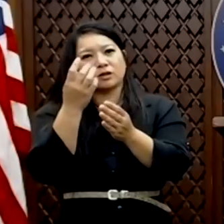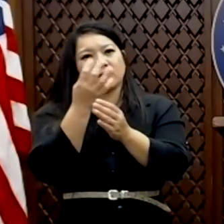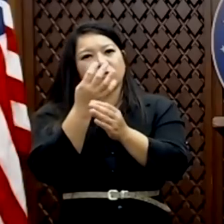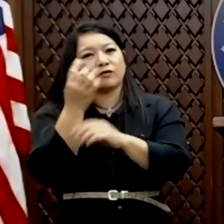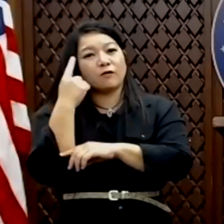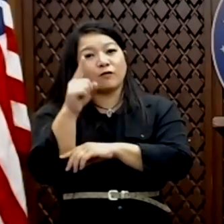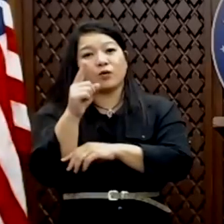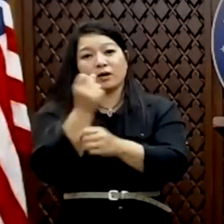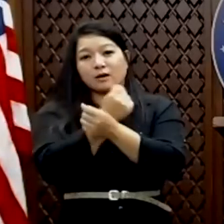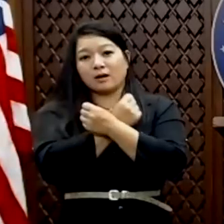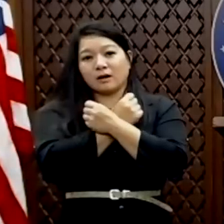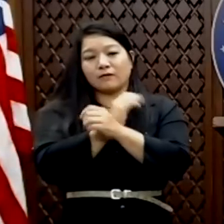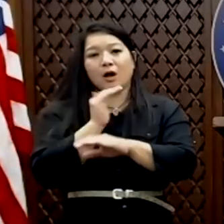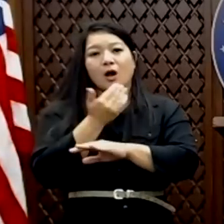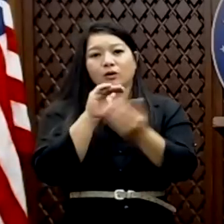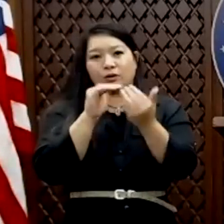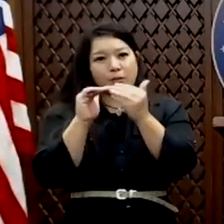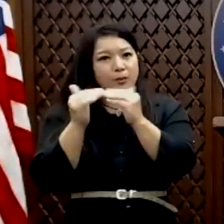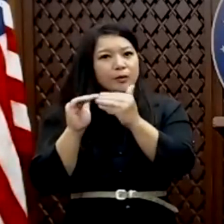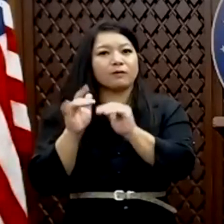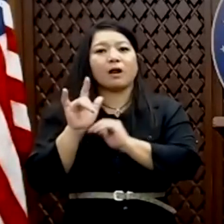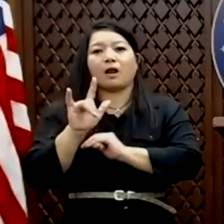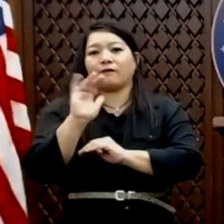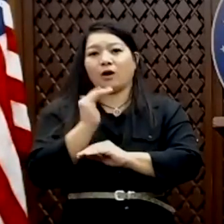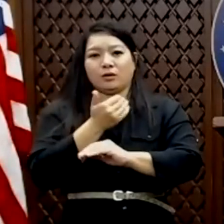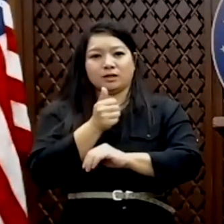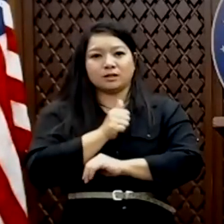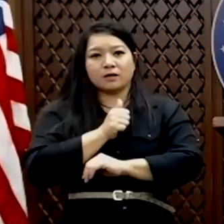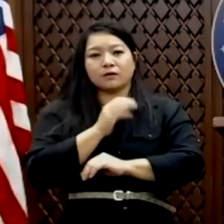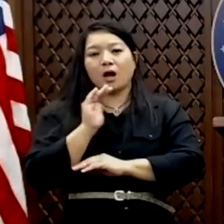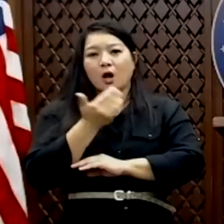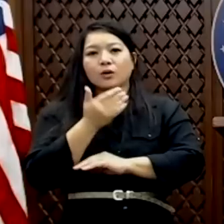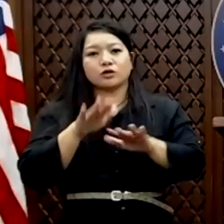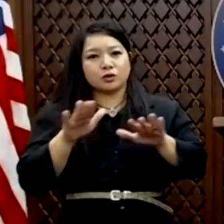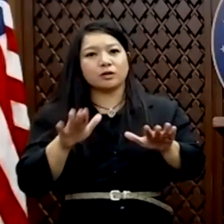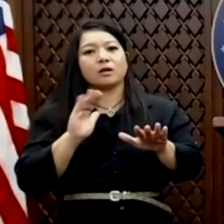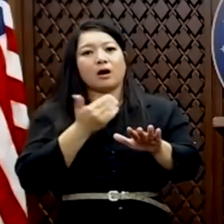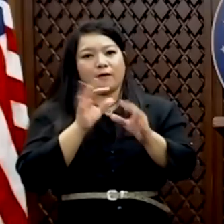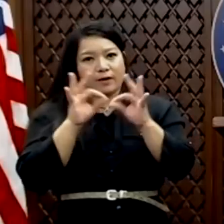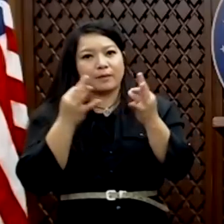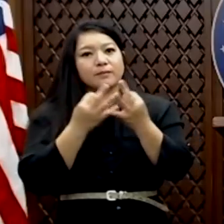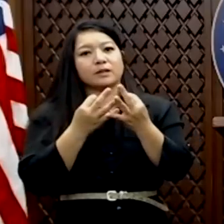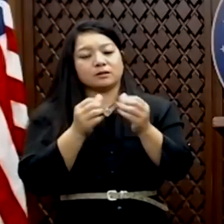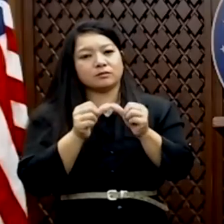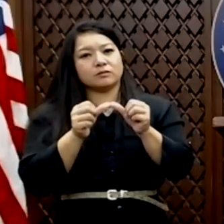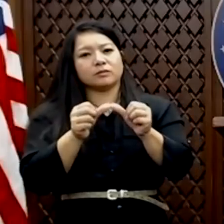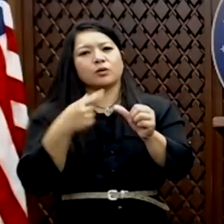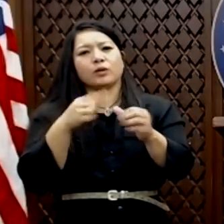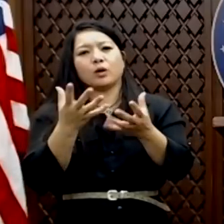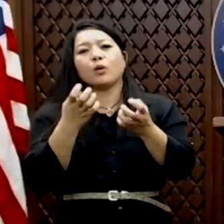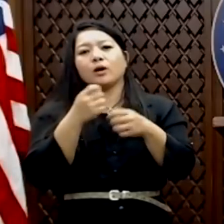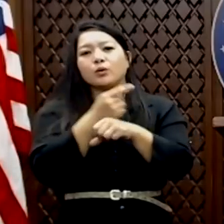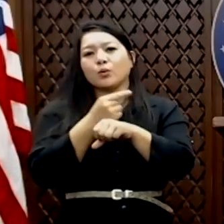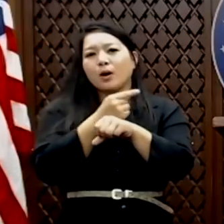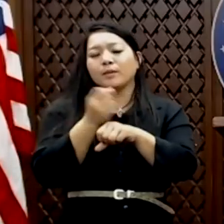of our community, the love of ourselves, our children, our family, and so forth. So we want Guam to